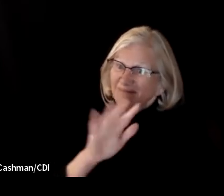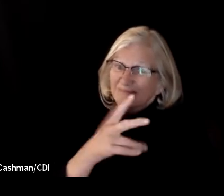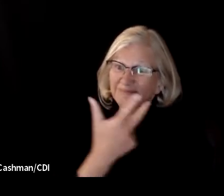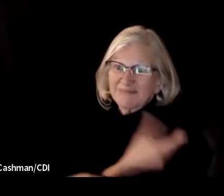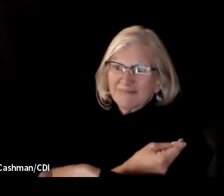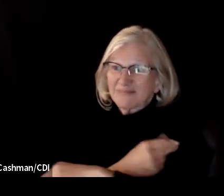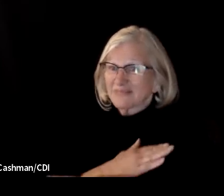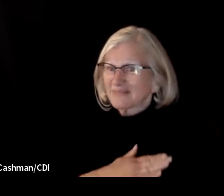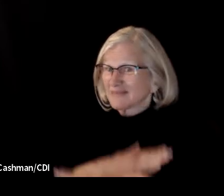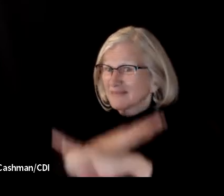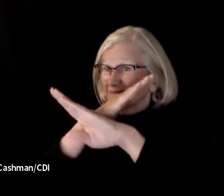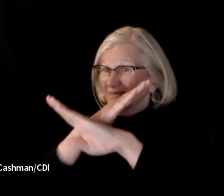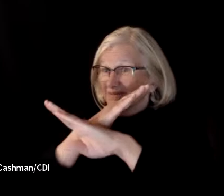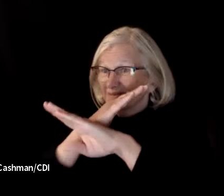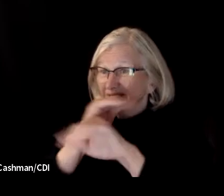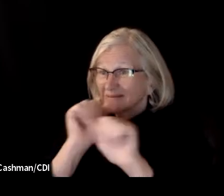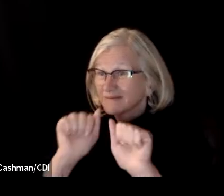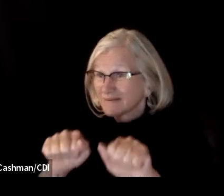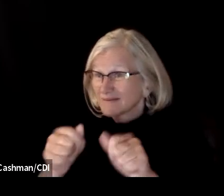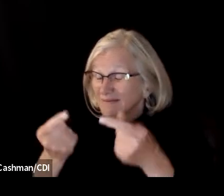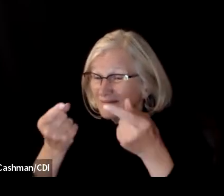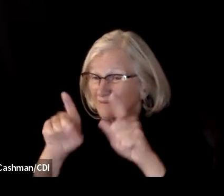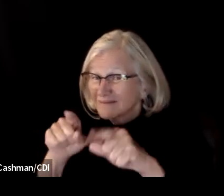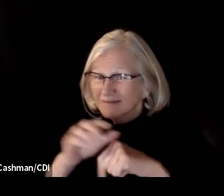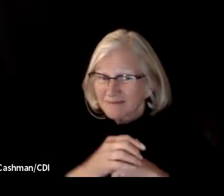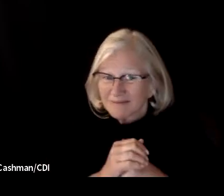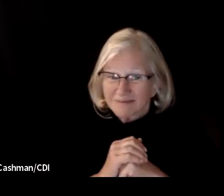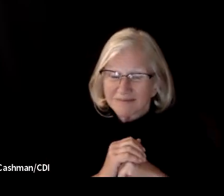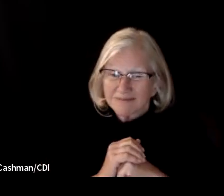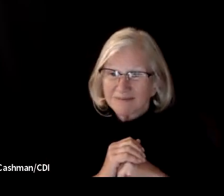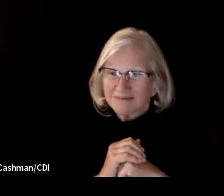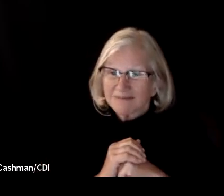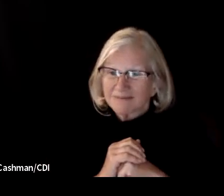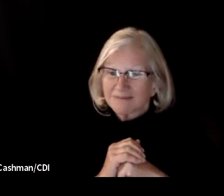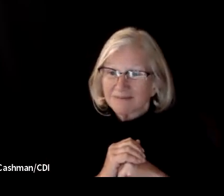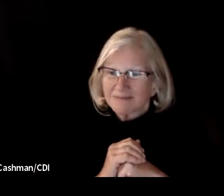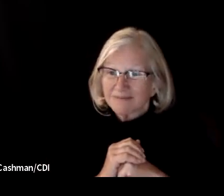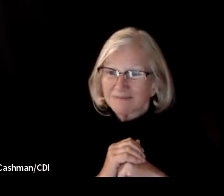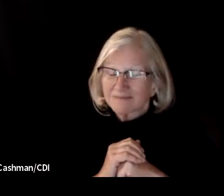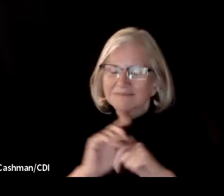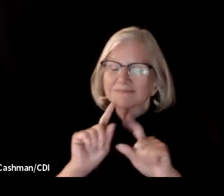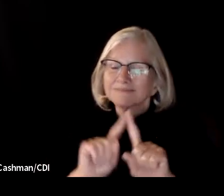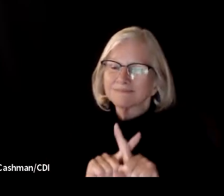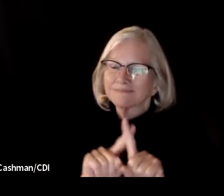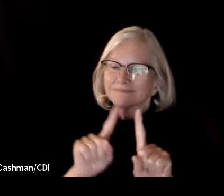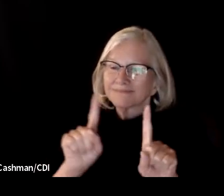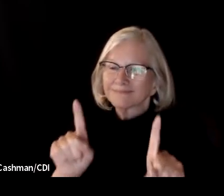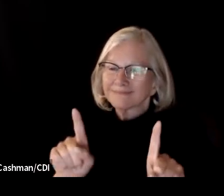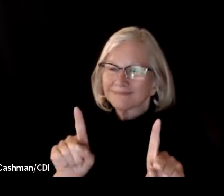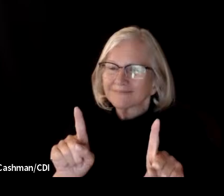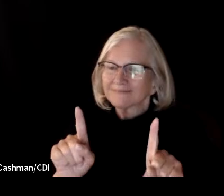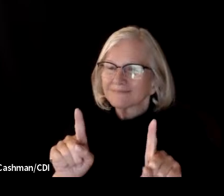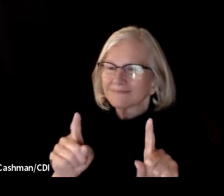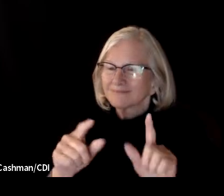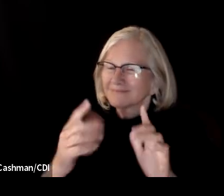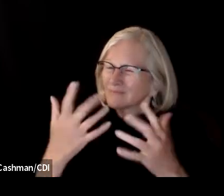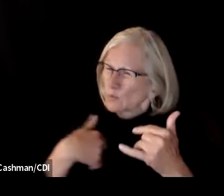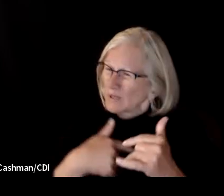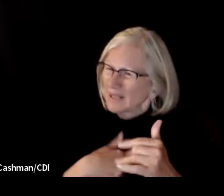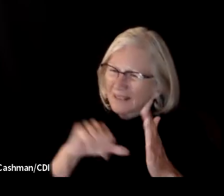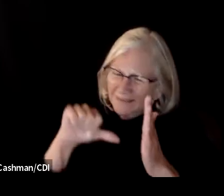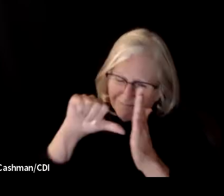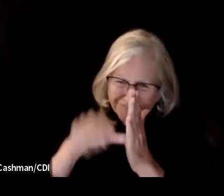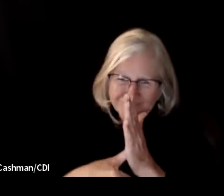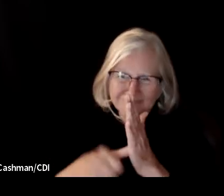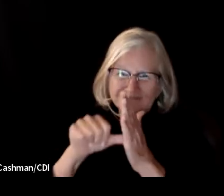shorter time period with just the one dose. But that's why we're kind of emphasizing do it now